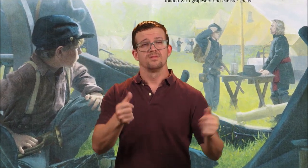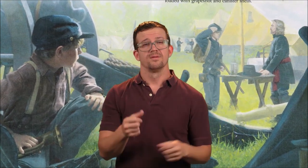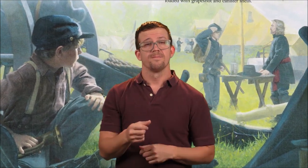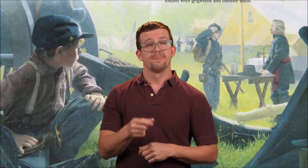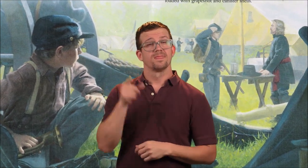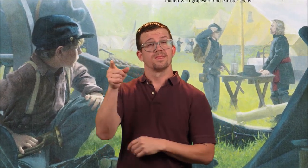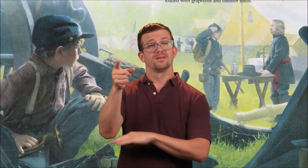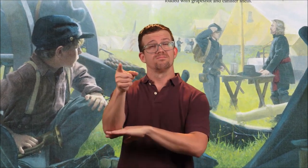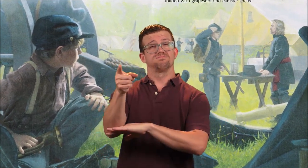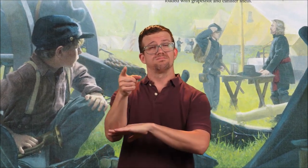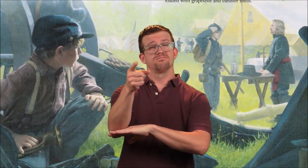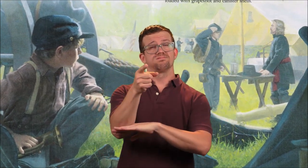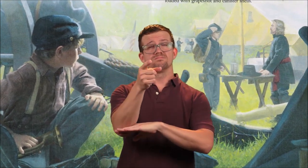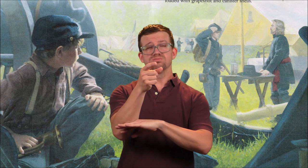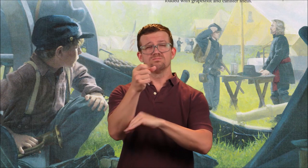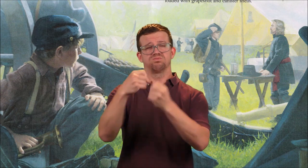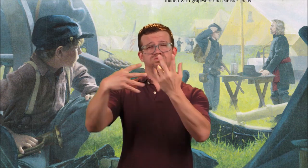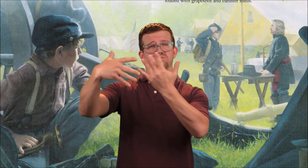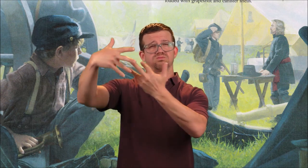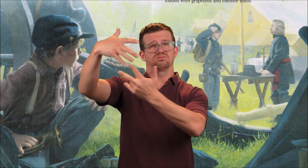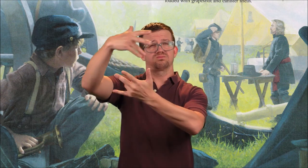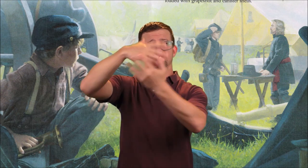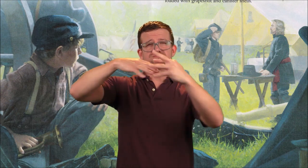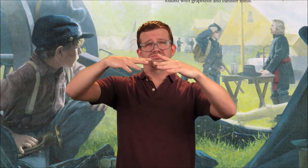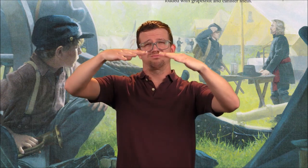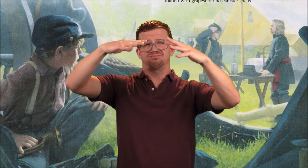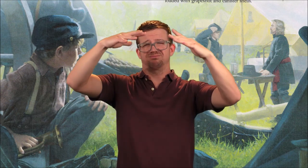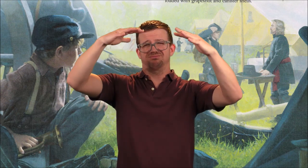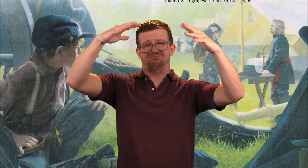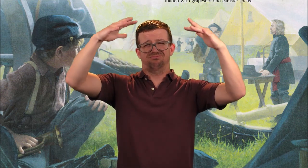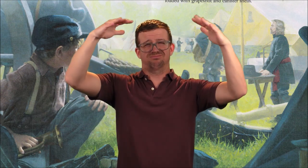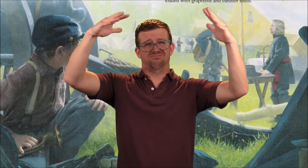broken out. Cannon smoke hung heavy in the air.